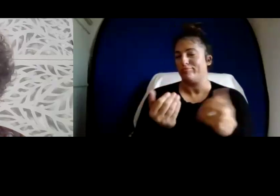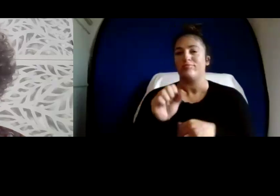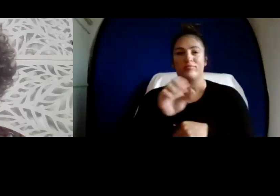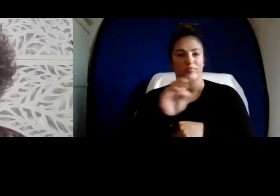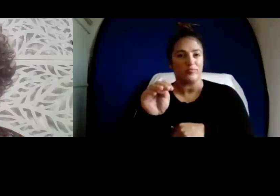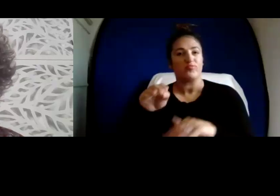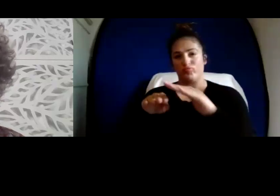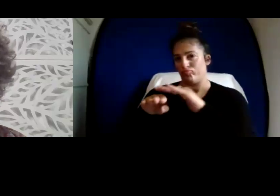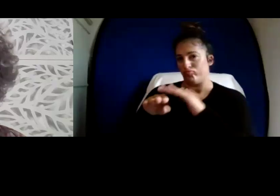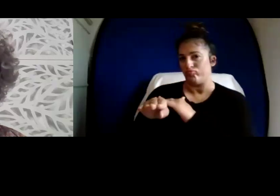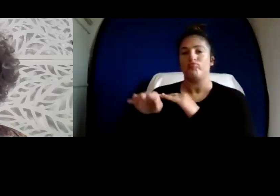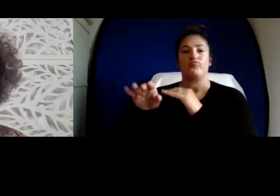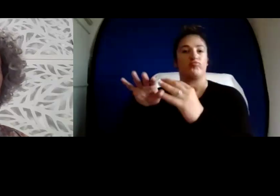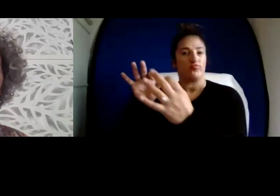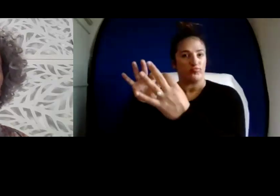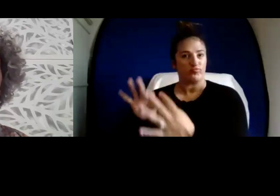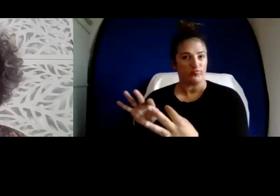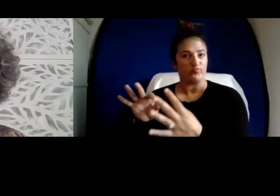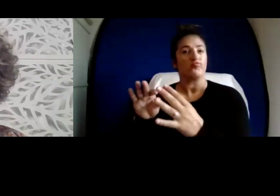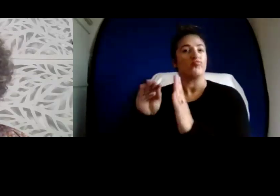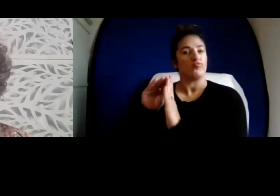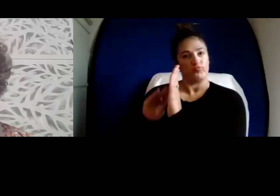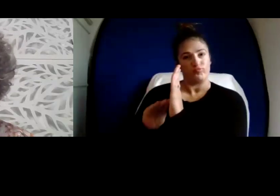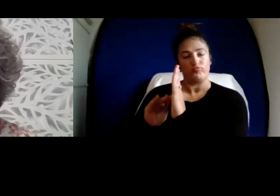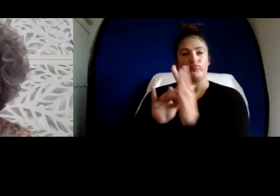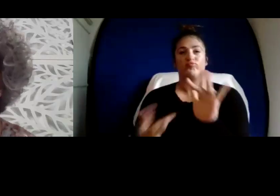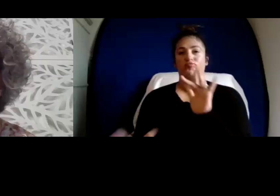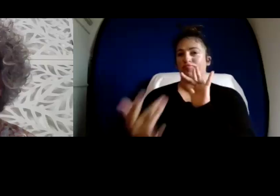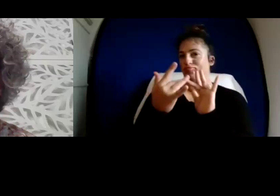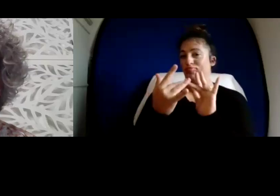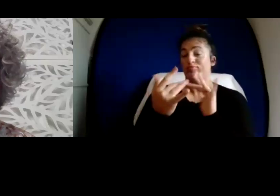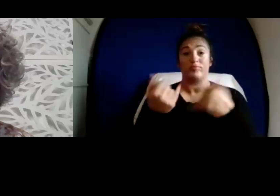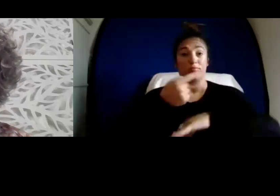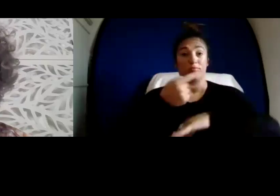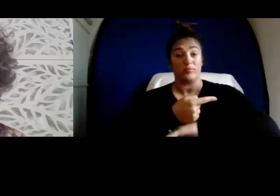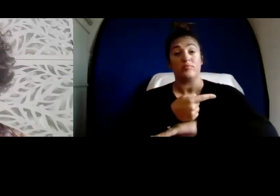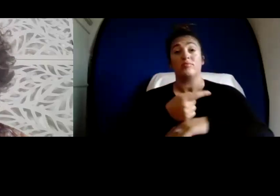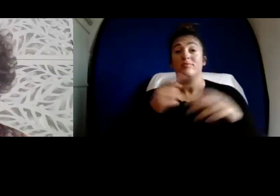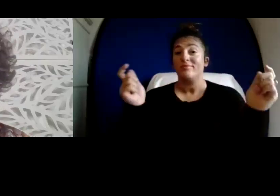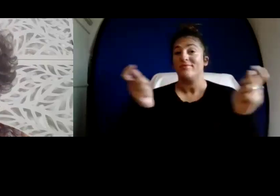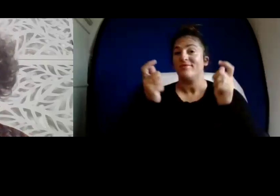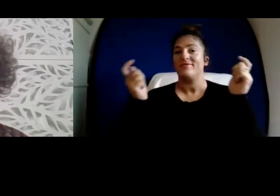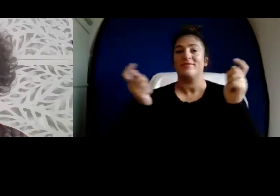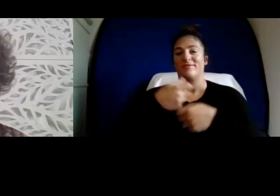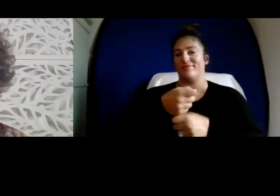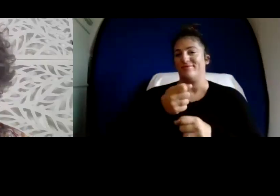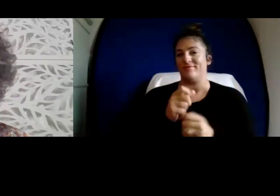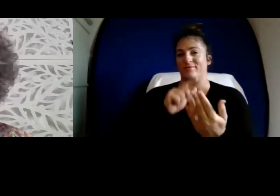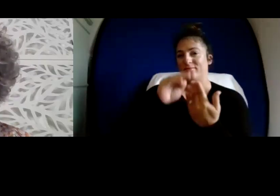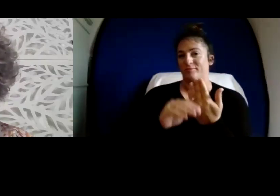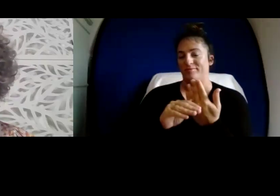and to contact us directly. So today, this is part of our Celebrate and Create program where we have children's